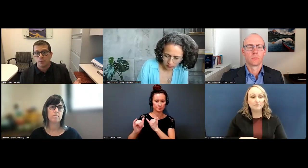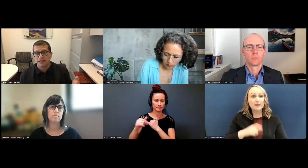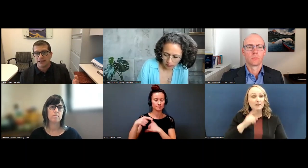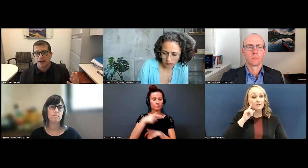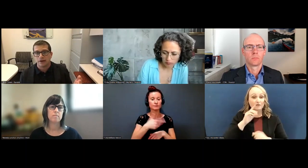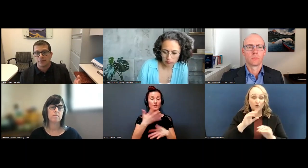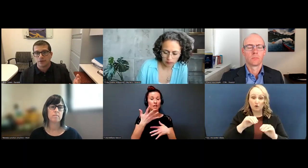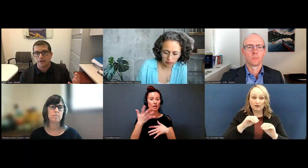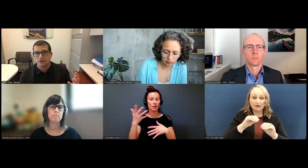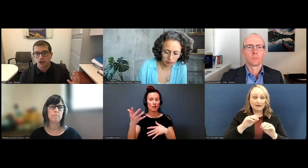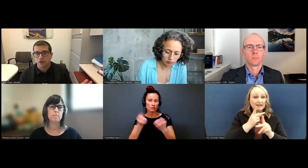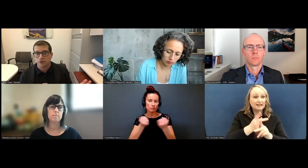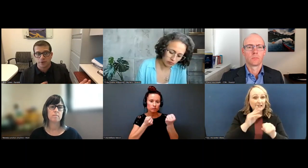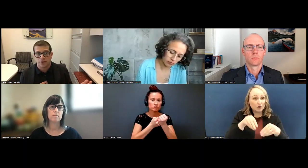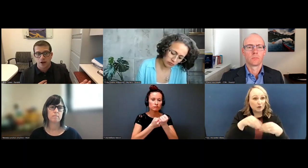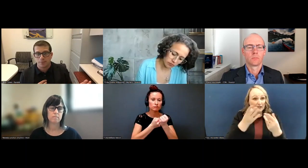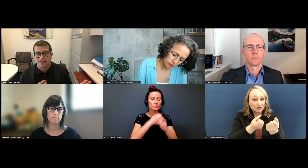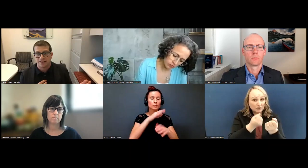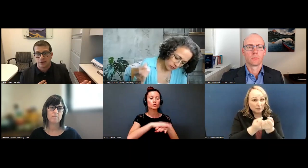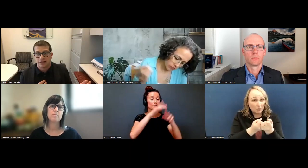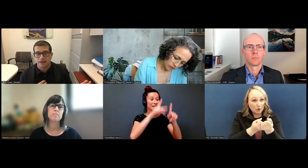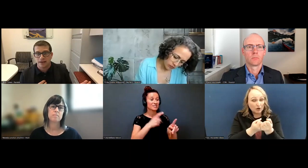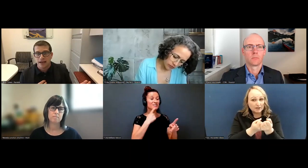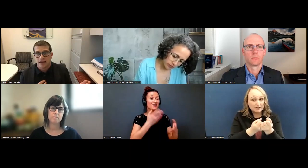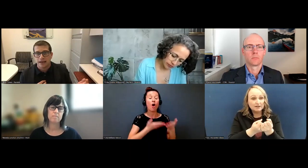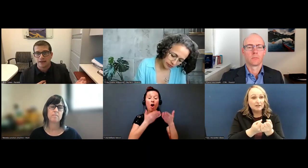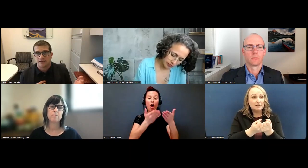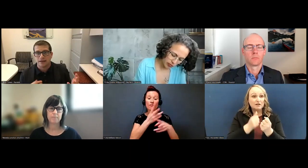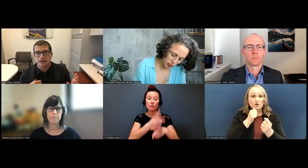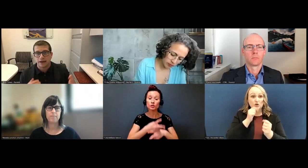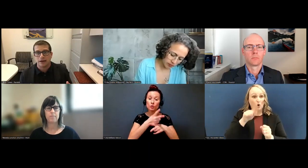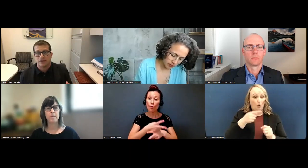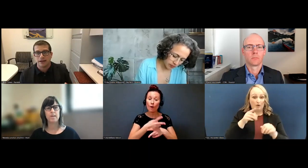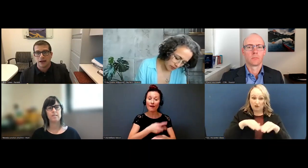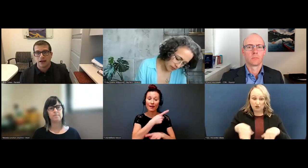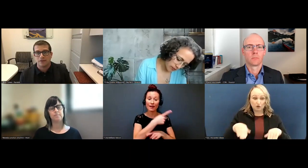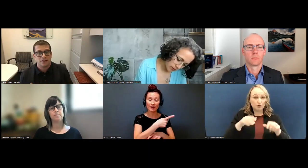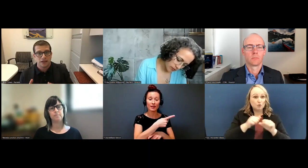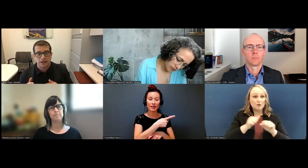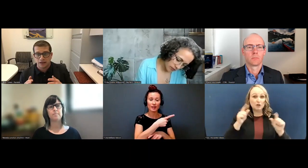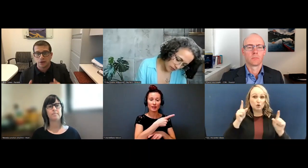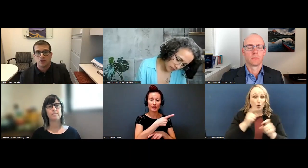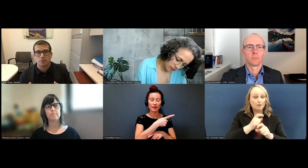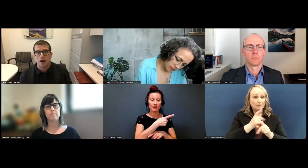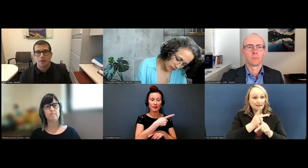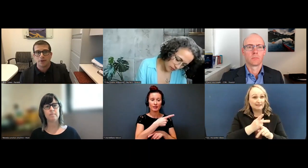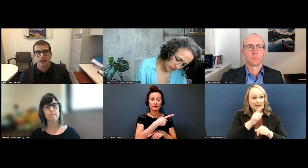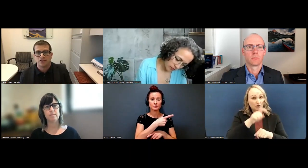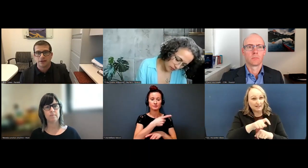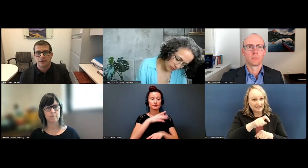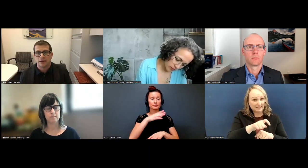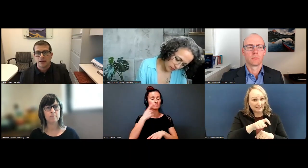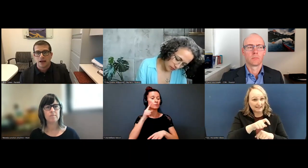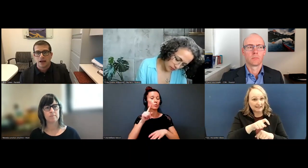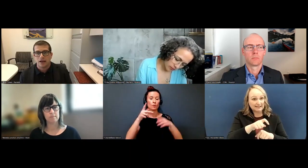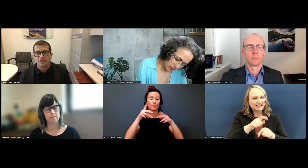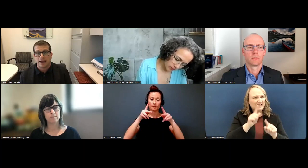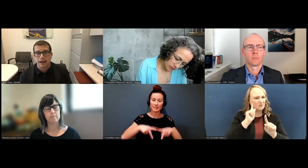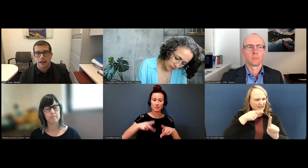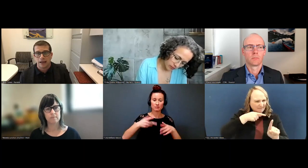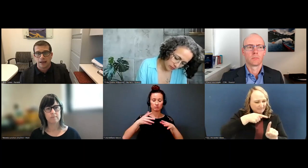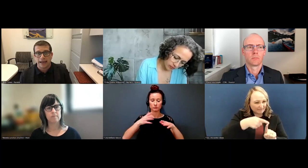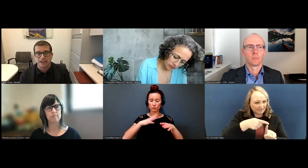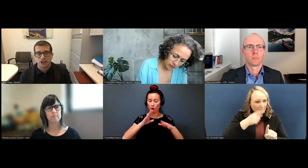the moment caregivers of children with complex care needs. It's caregiving of the huge population